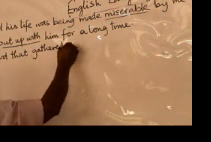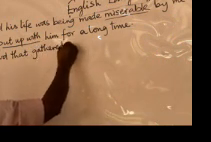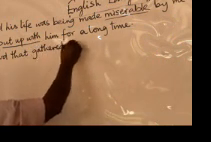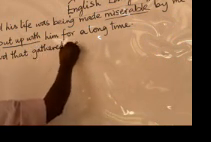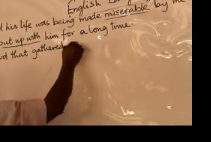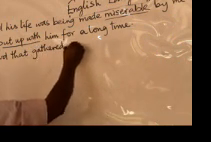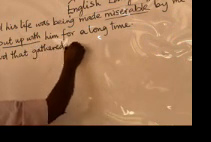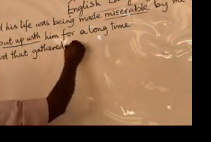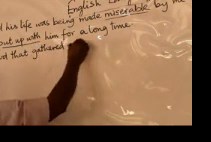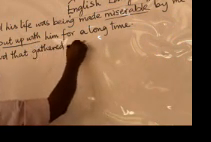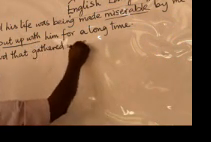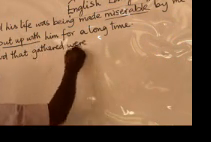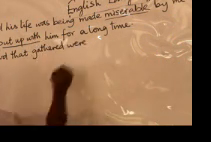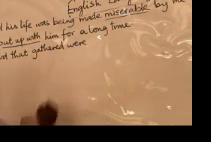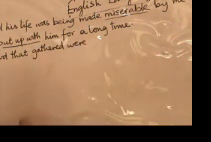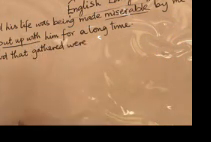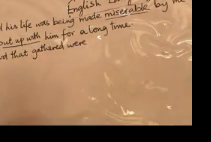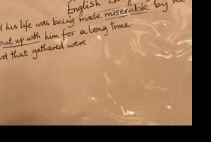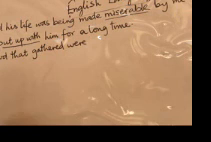were